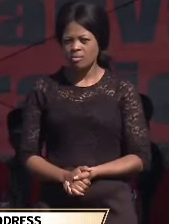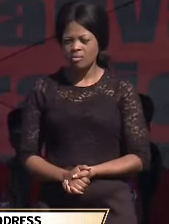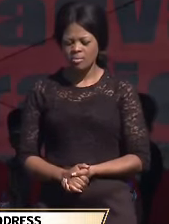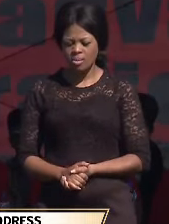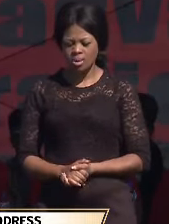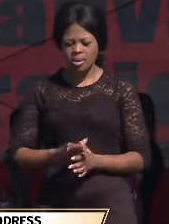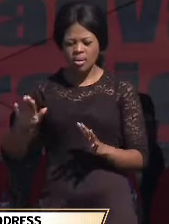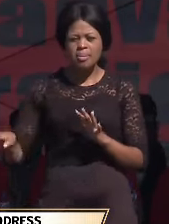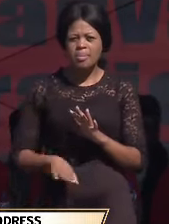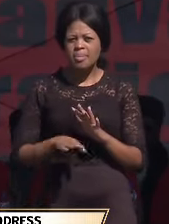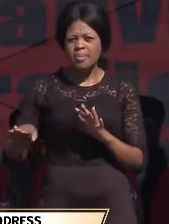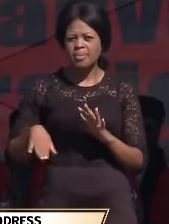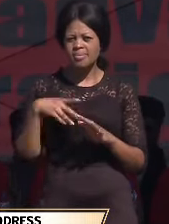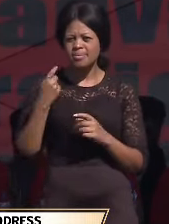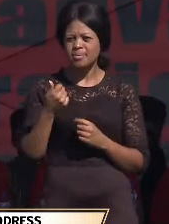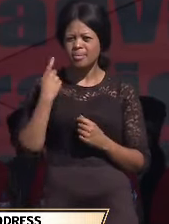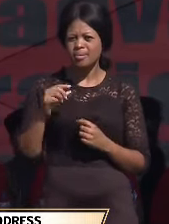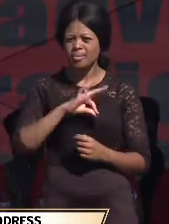Phansi ngecapitalism, phansi!